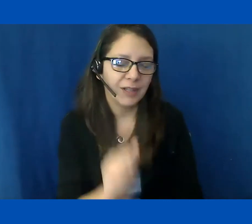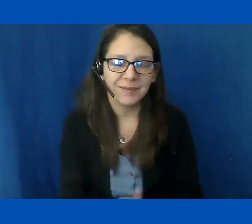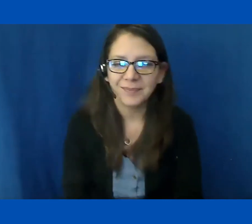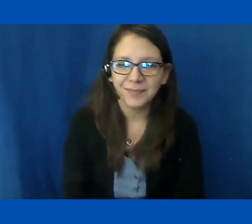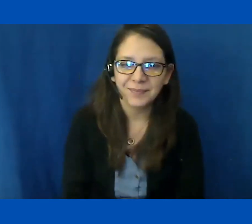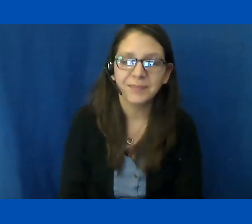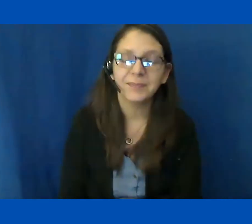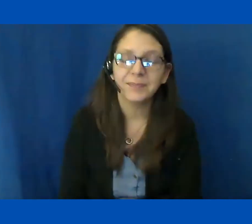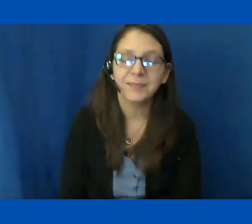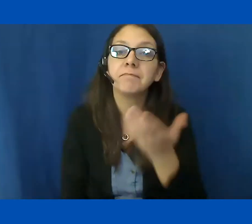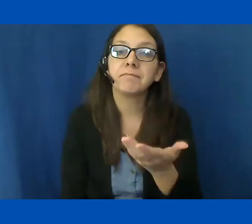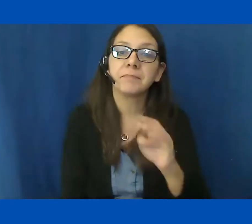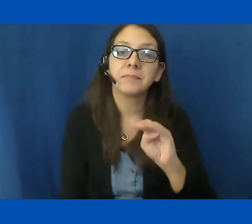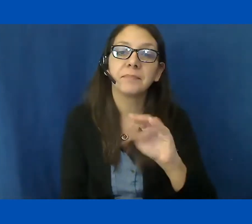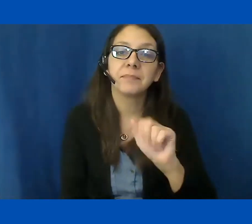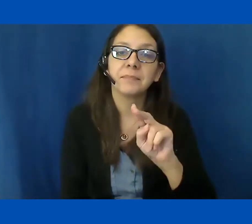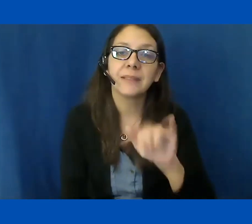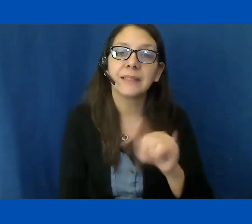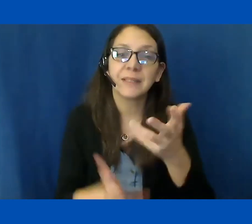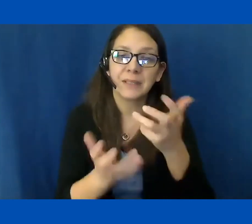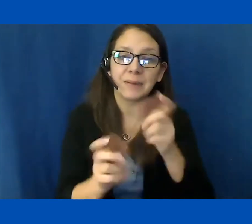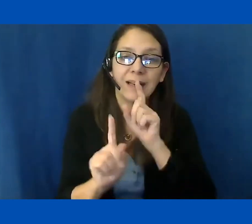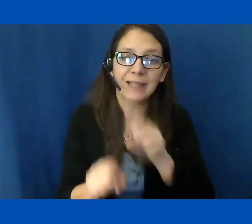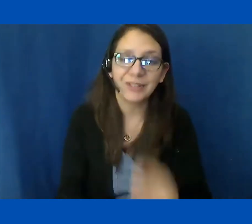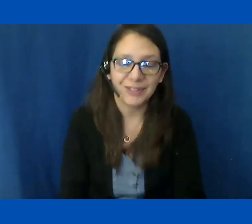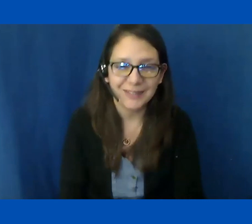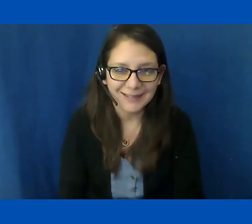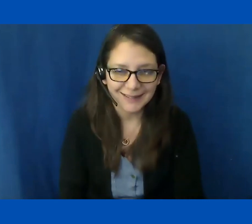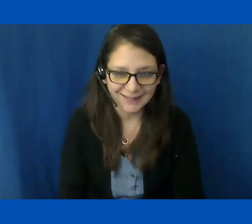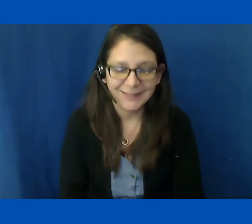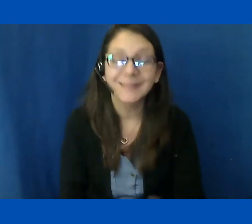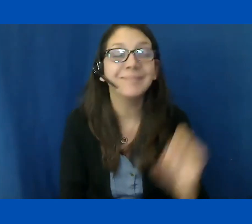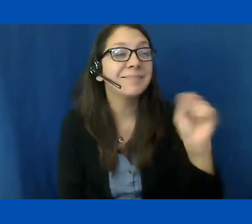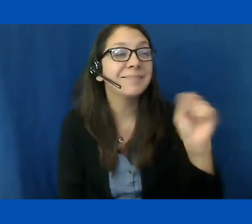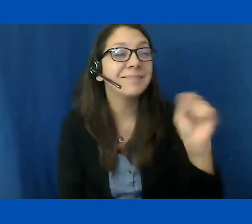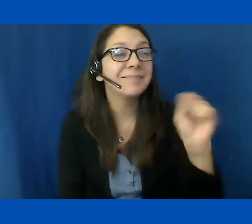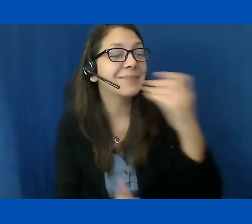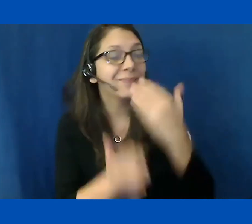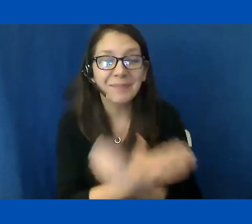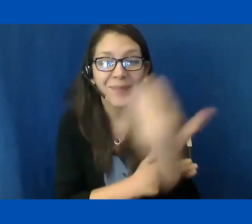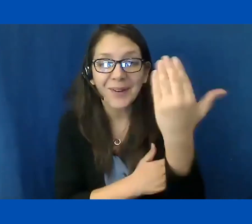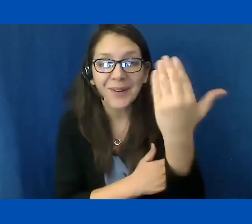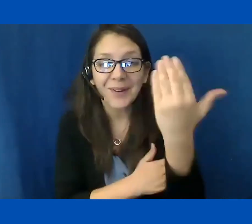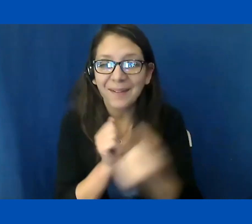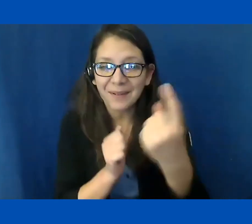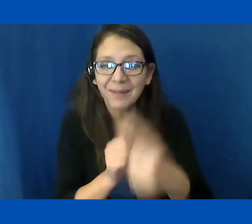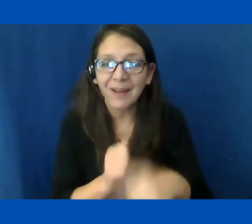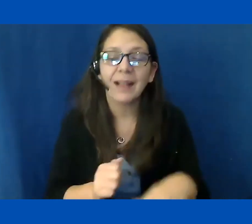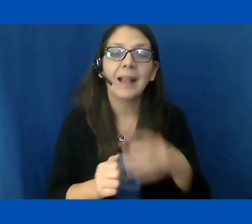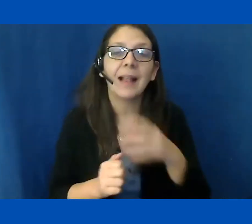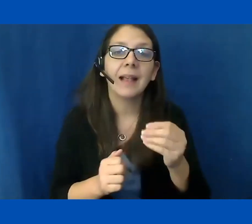Manny, would you like to answer that question? Sure, sure. And good morning to everybody out there and the fellow